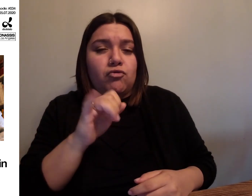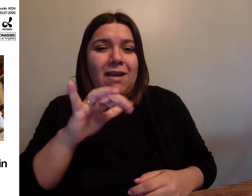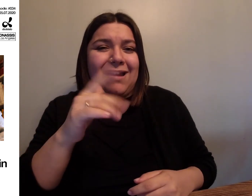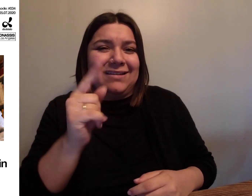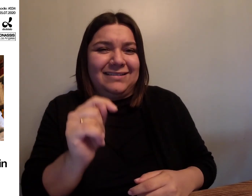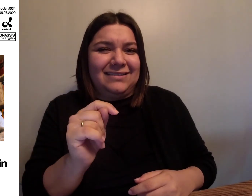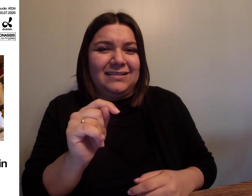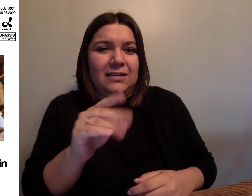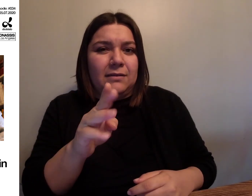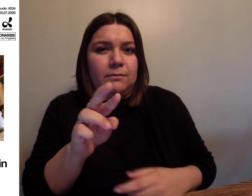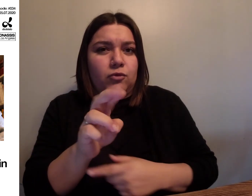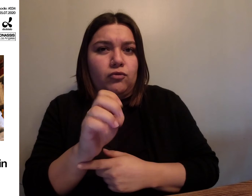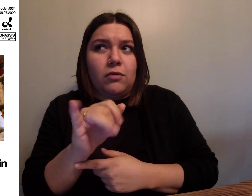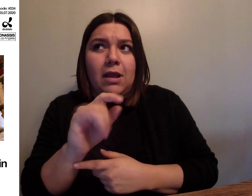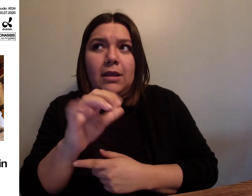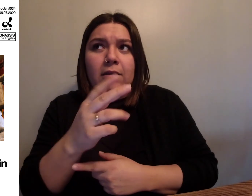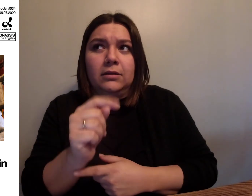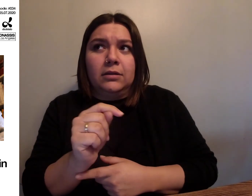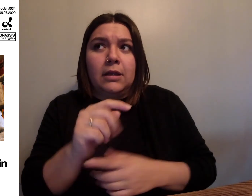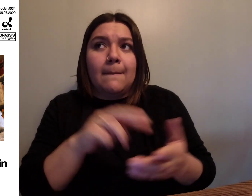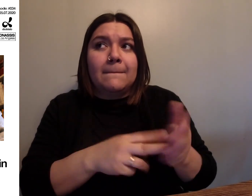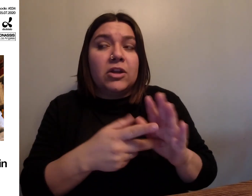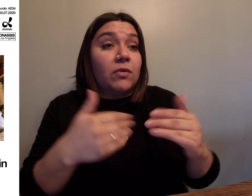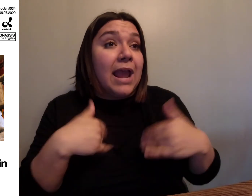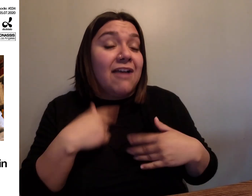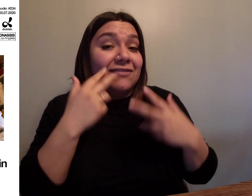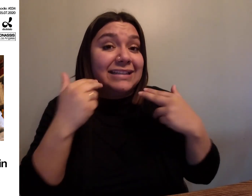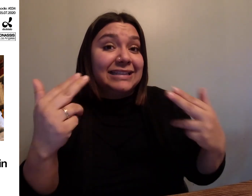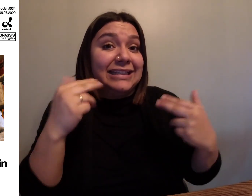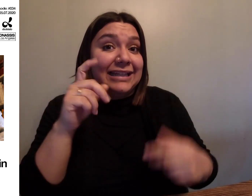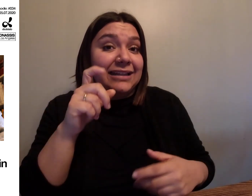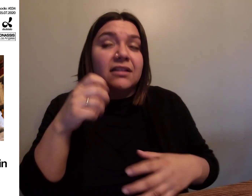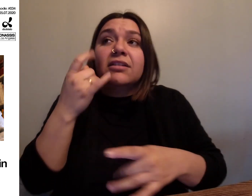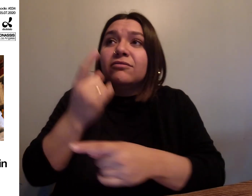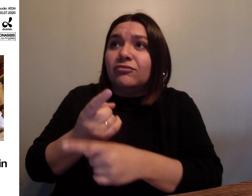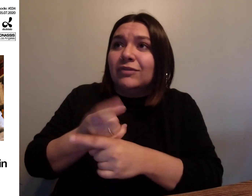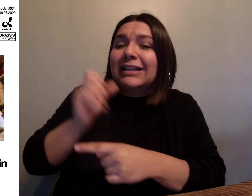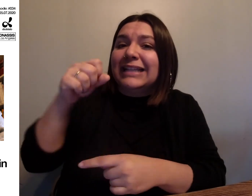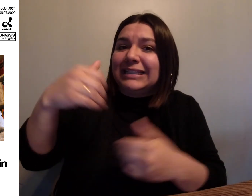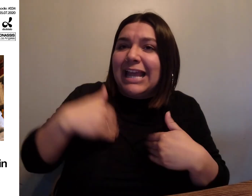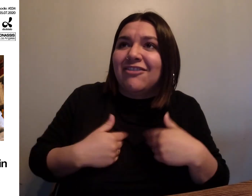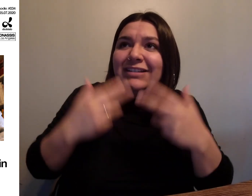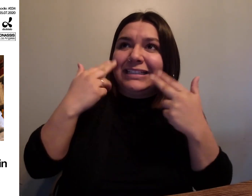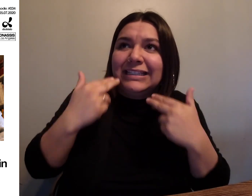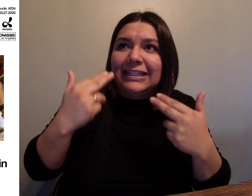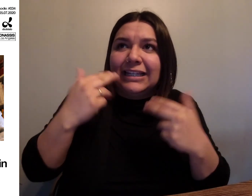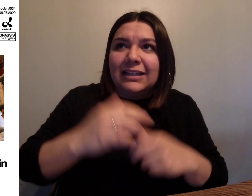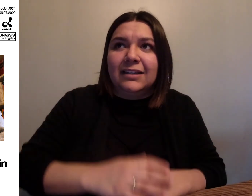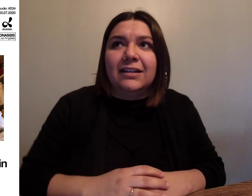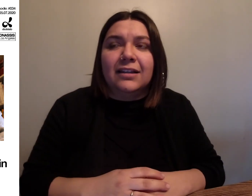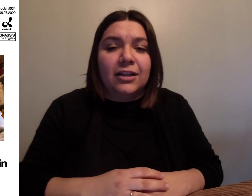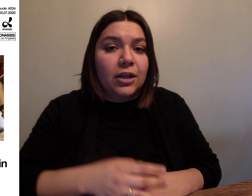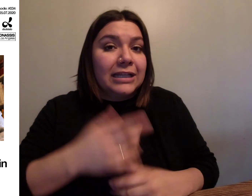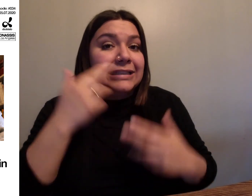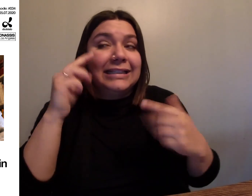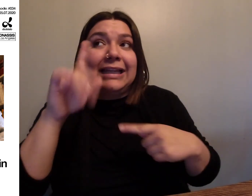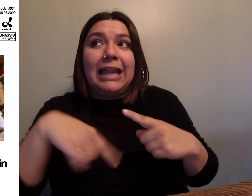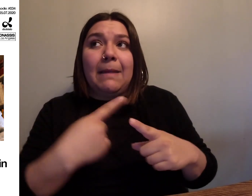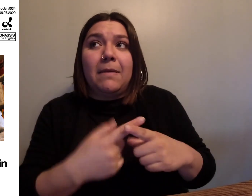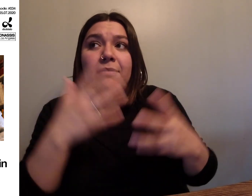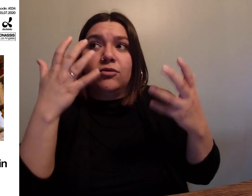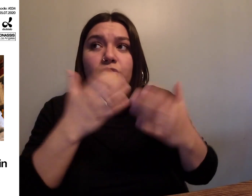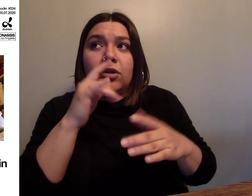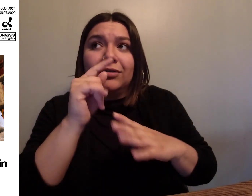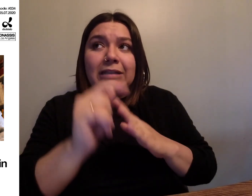says, in these dark times, will there be singing? Yes, there will be singing about these